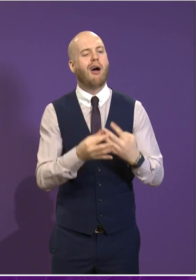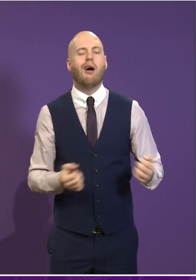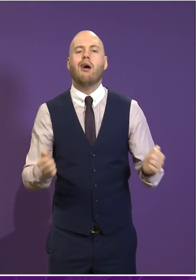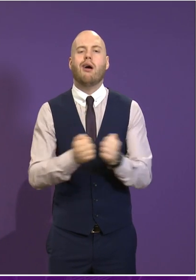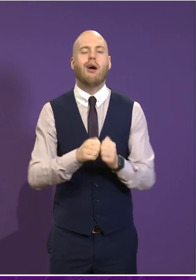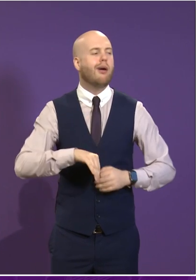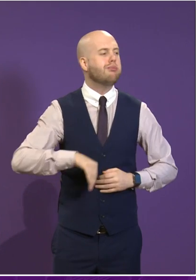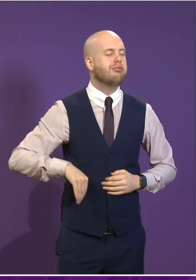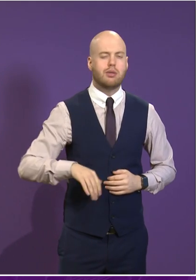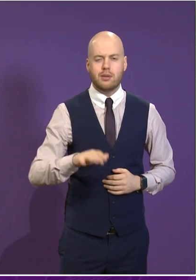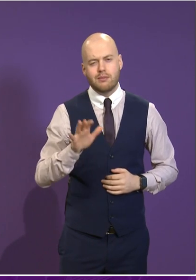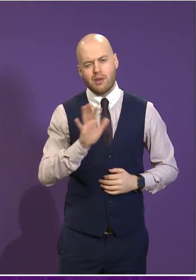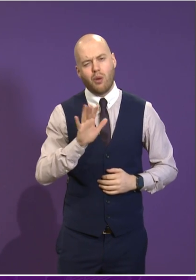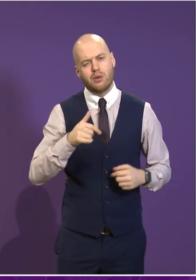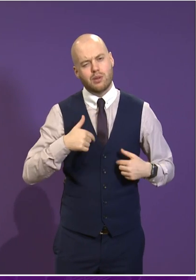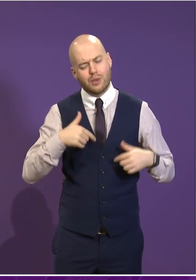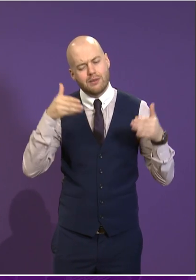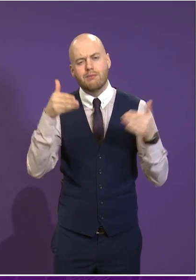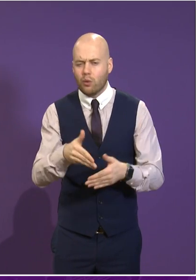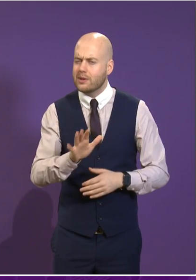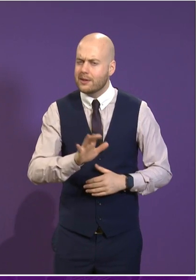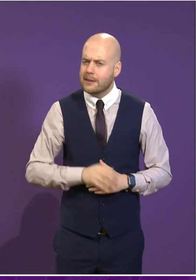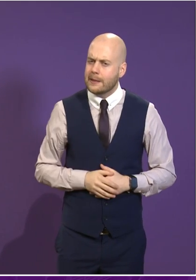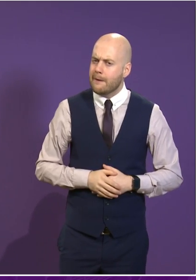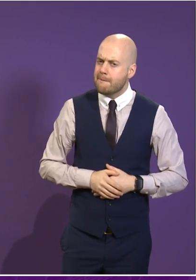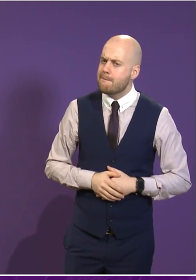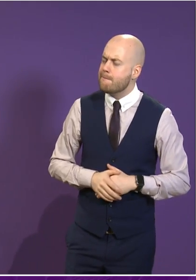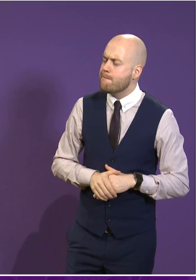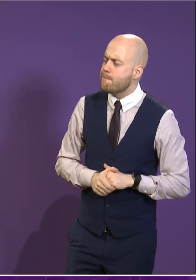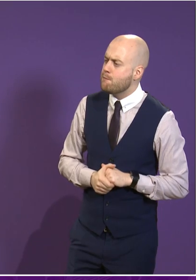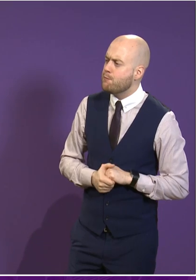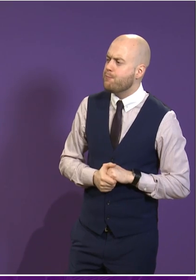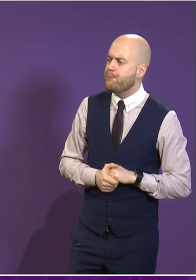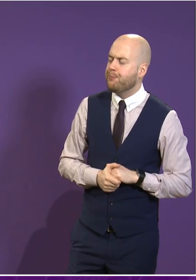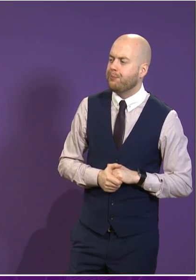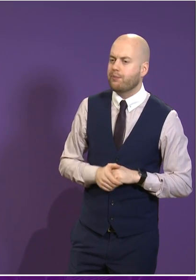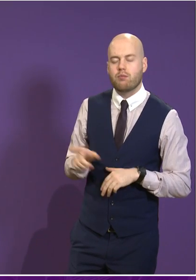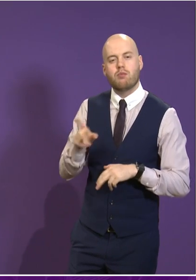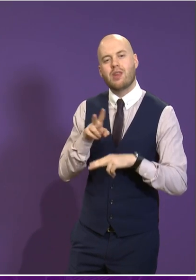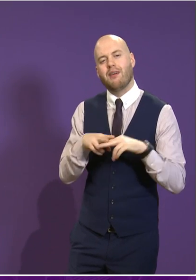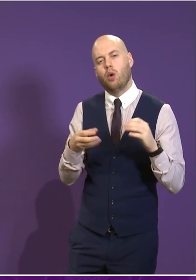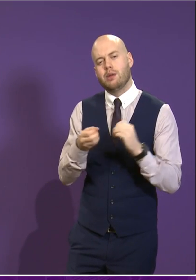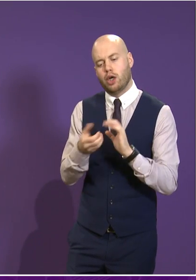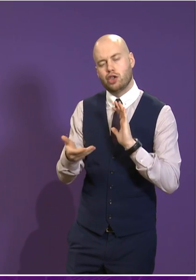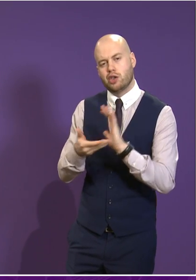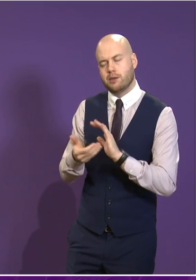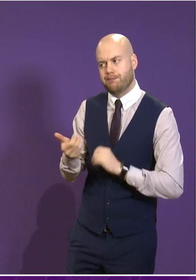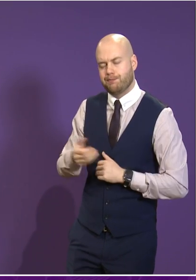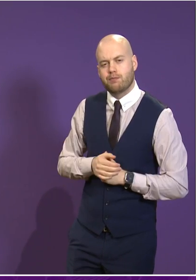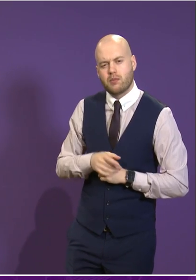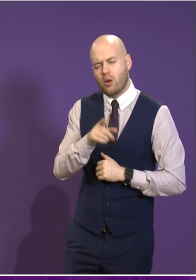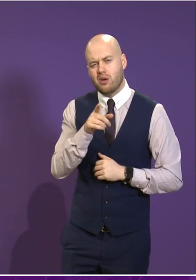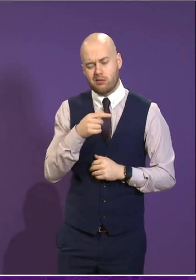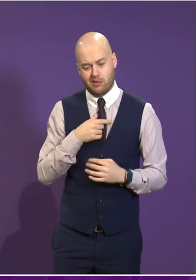we pursue fairly vigorously. Yeah. Thank you. Just to add to that, there's also the access team within the Funding Council as well. So a